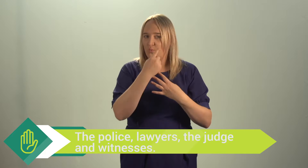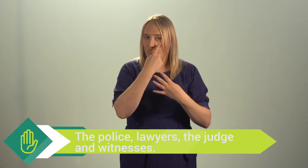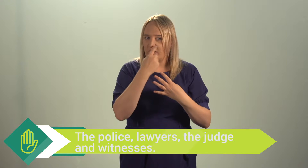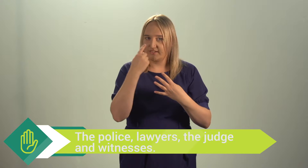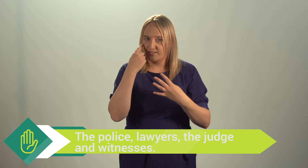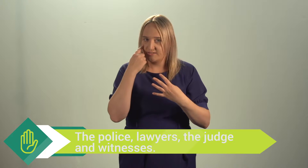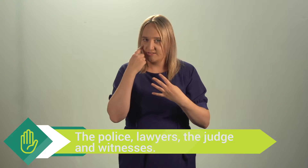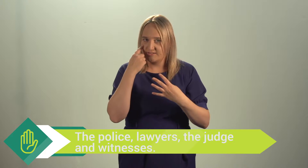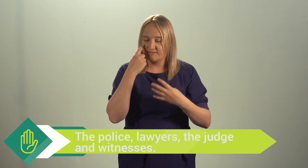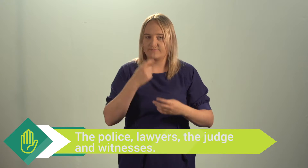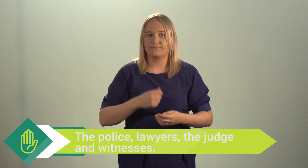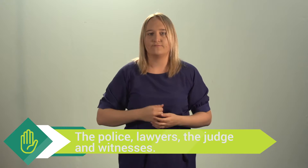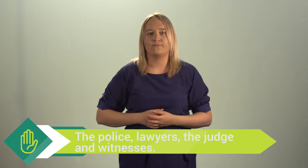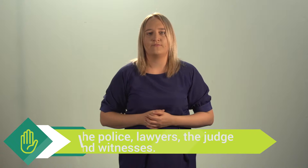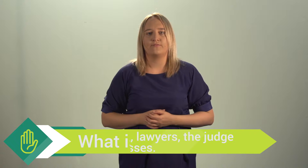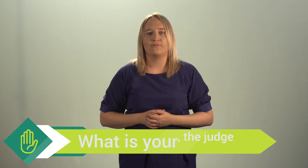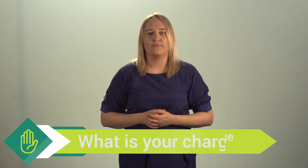and witnesses.